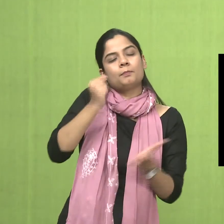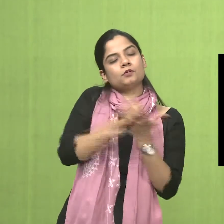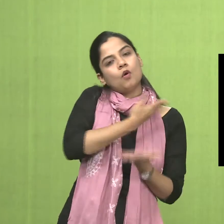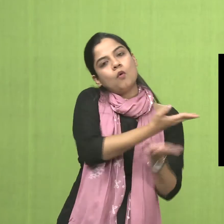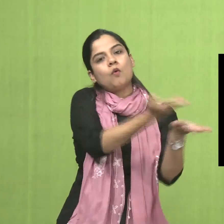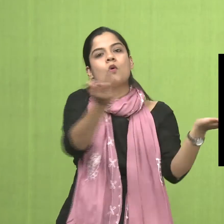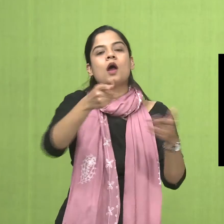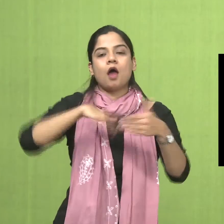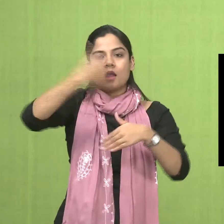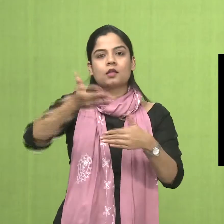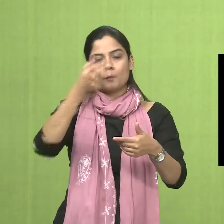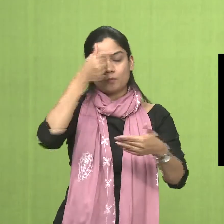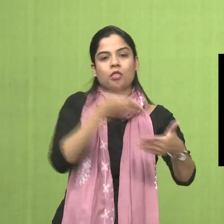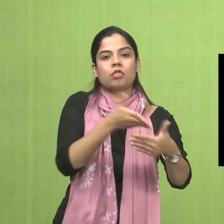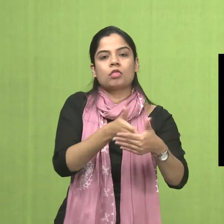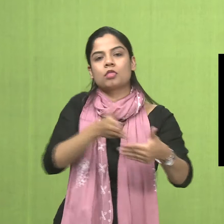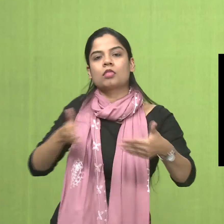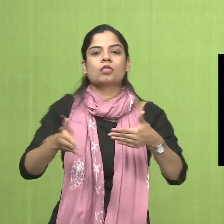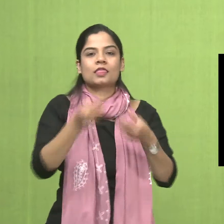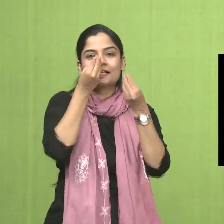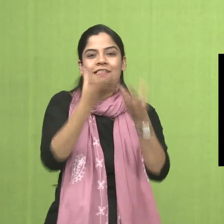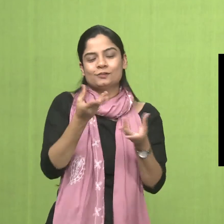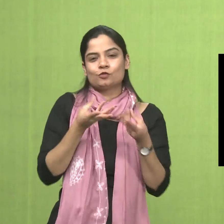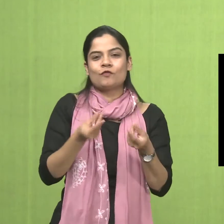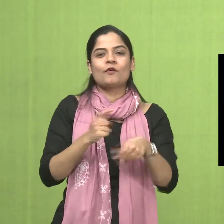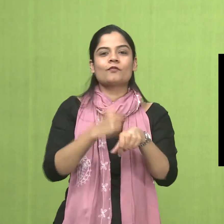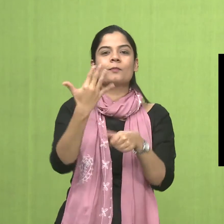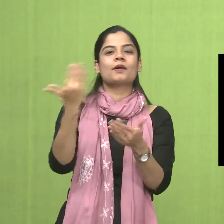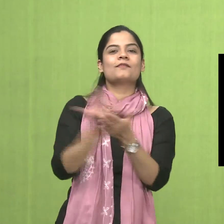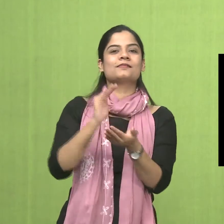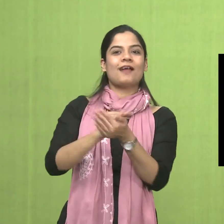you can avoid those frustration of not being able to complete the activity on time.